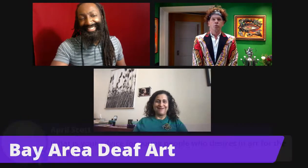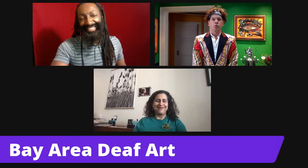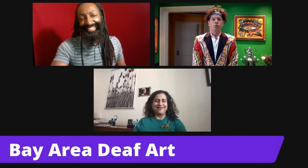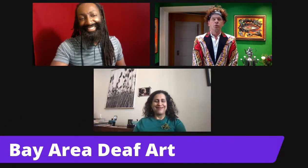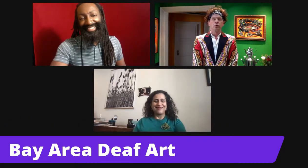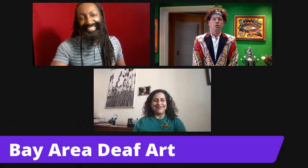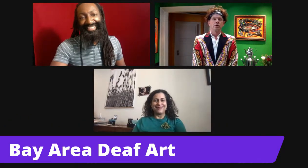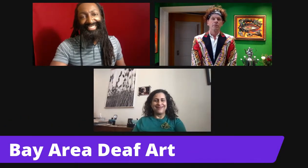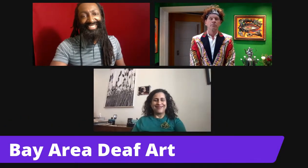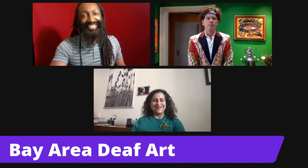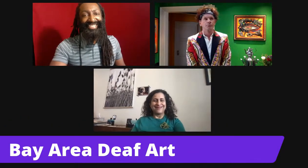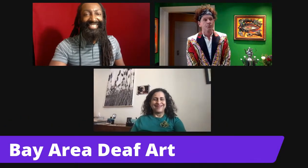John?